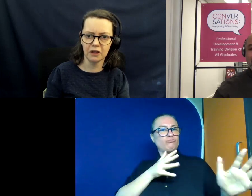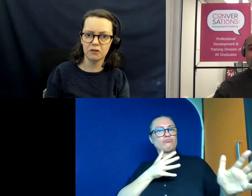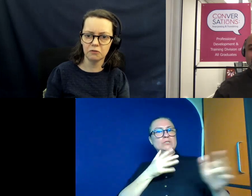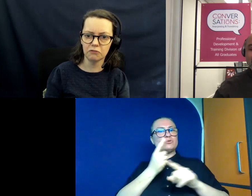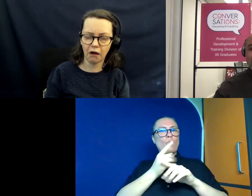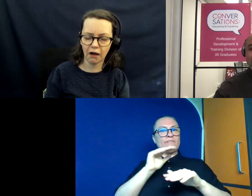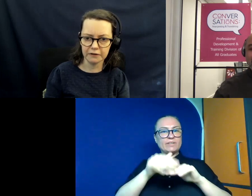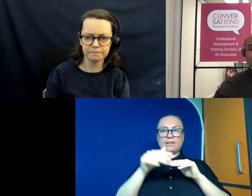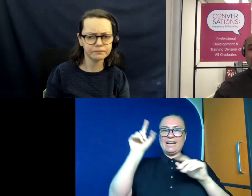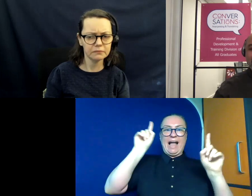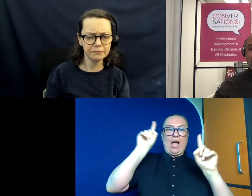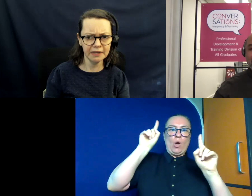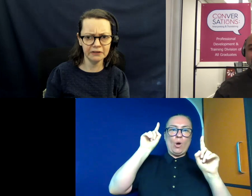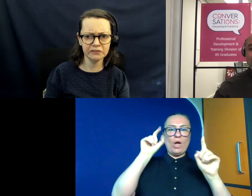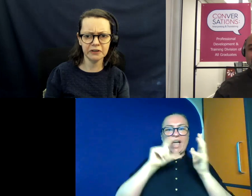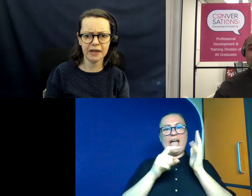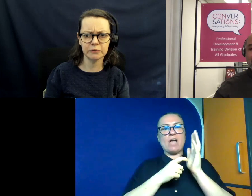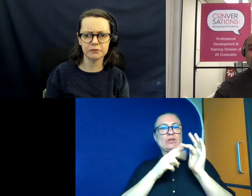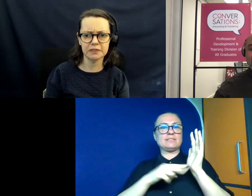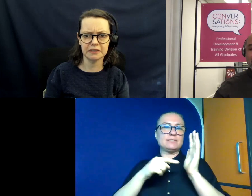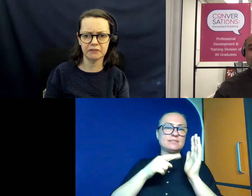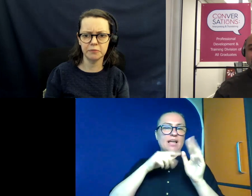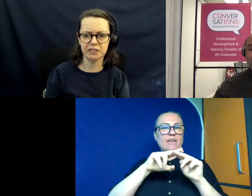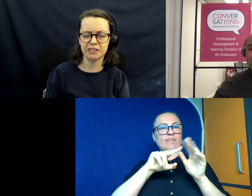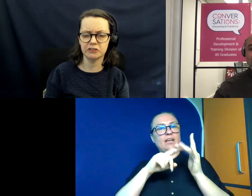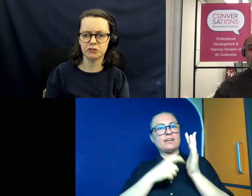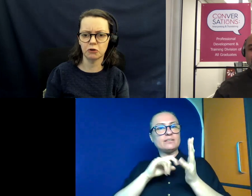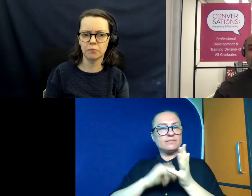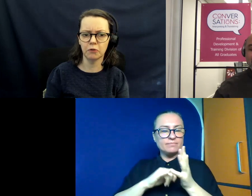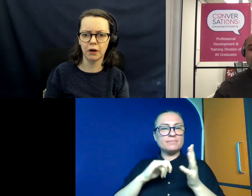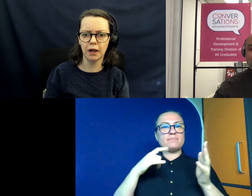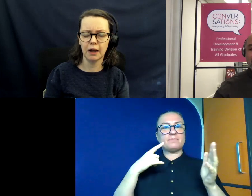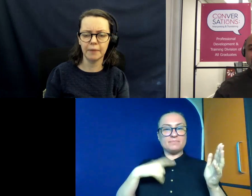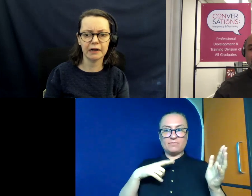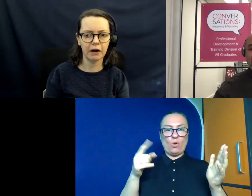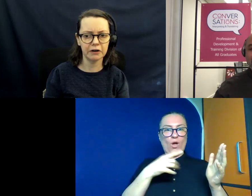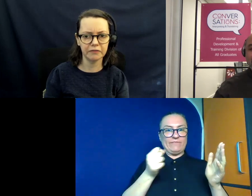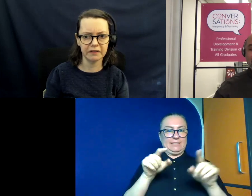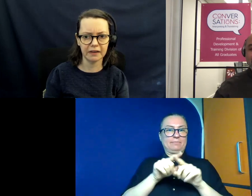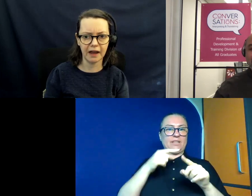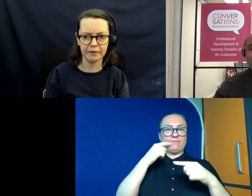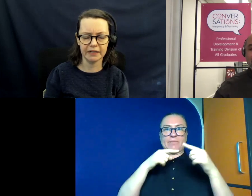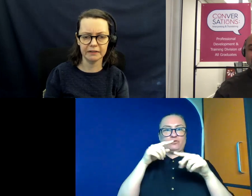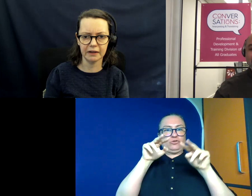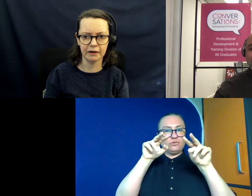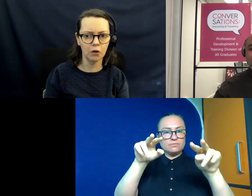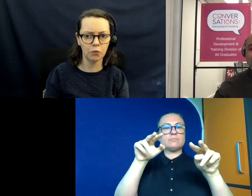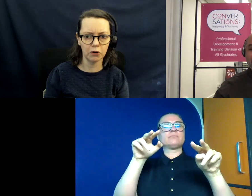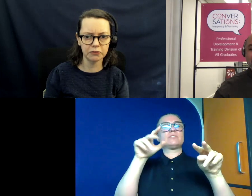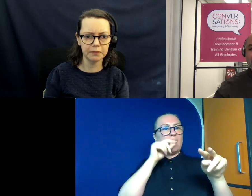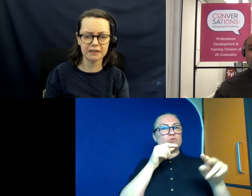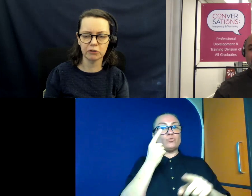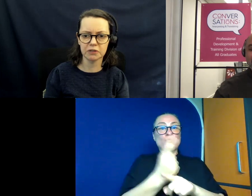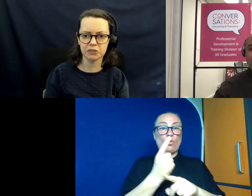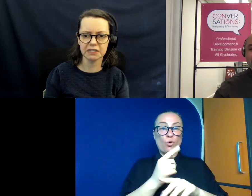and rely on it. It also enables the deaf community to talk more about current events that are happening in their